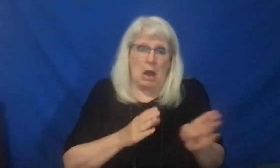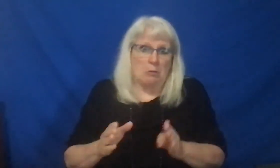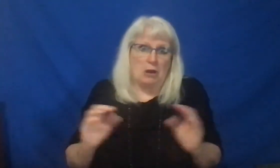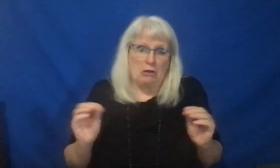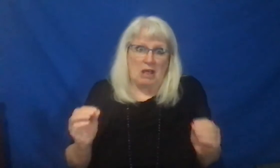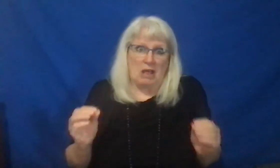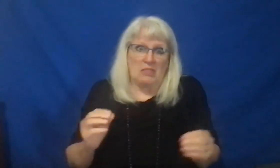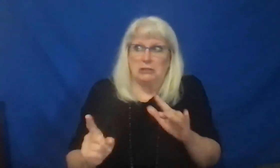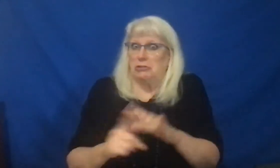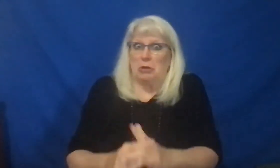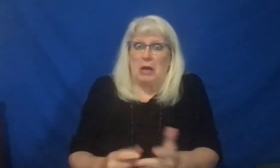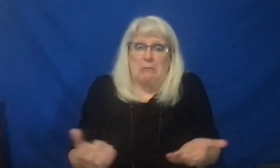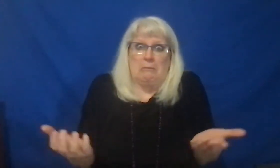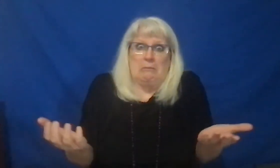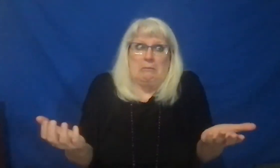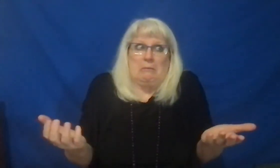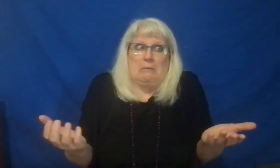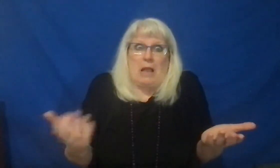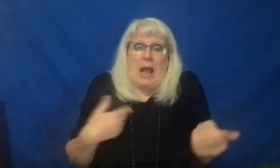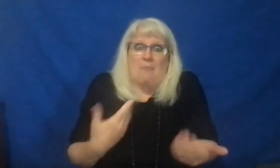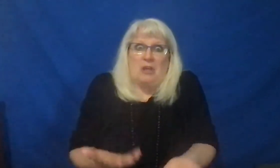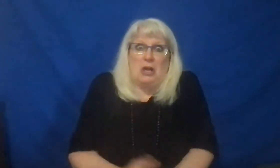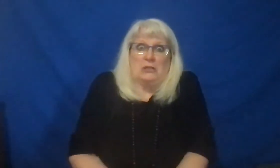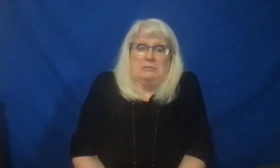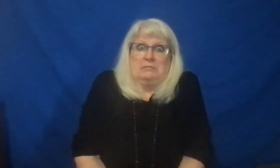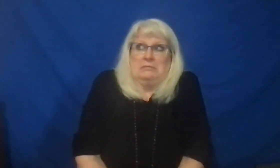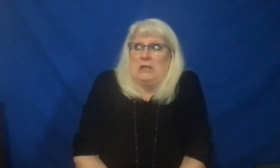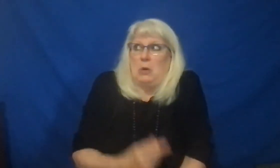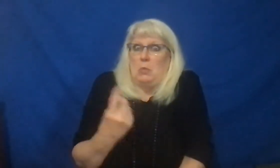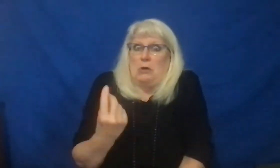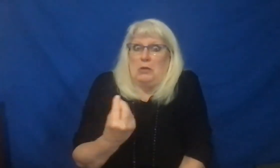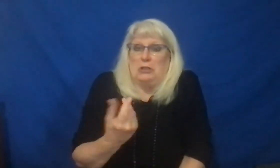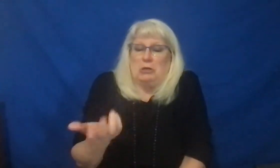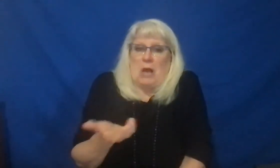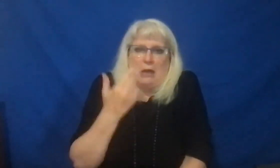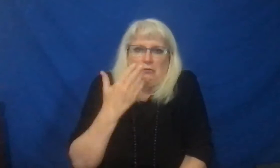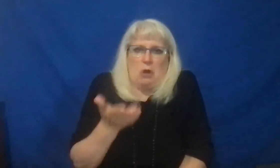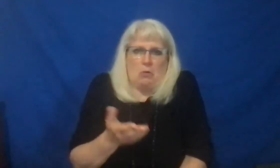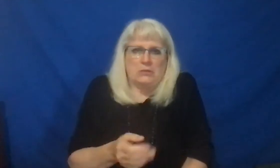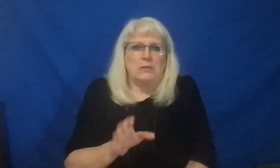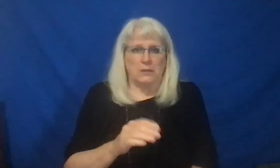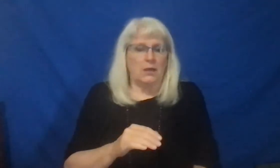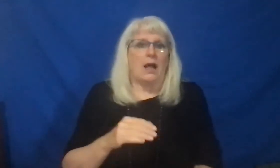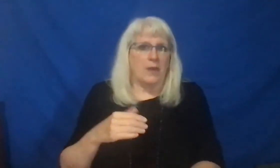didn't really, I was just kind of there, like, what are we gonna do? And then, seeing the agenda